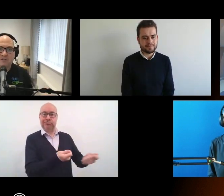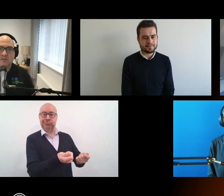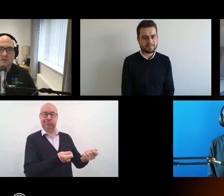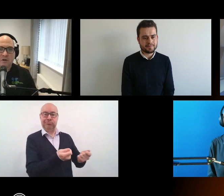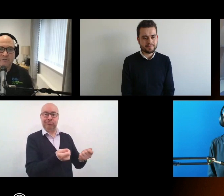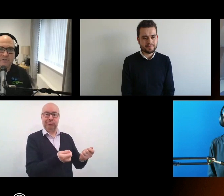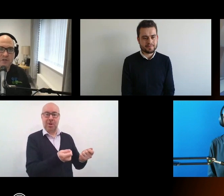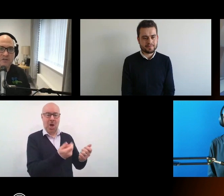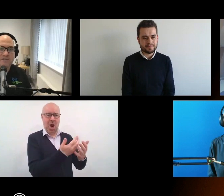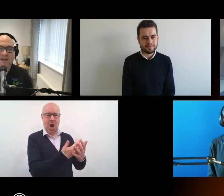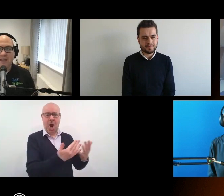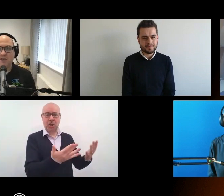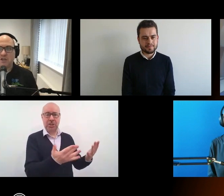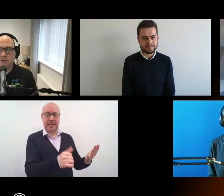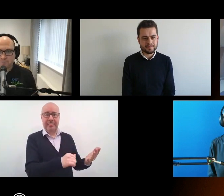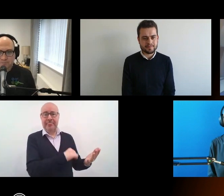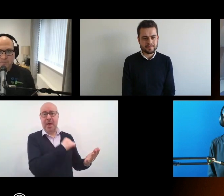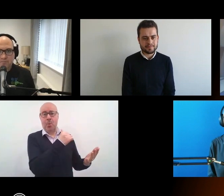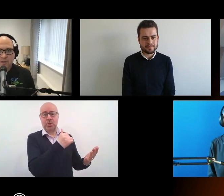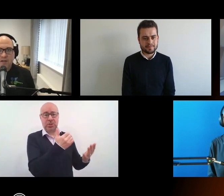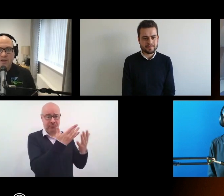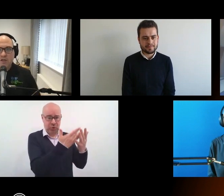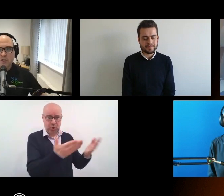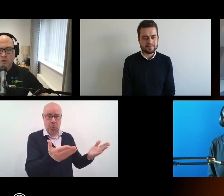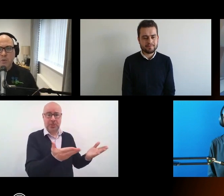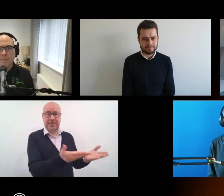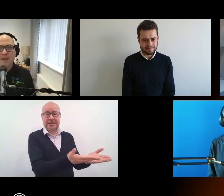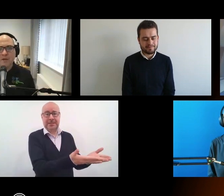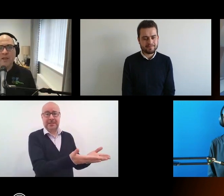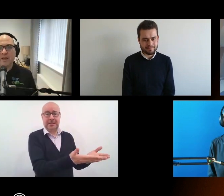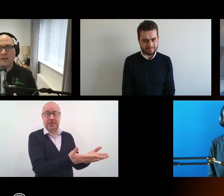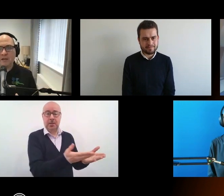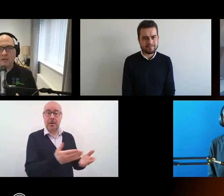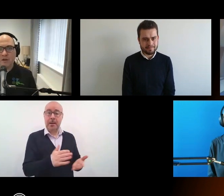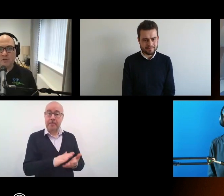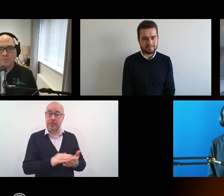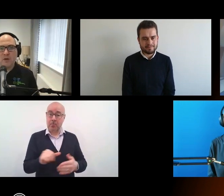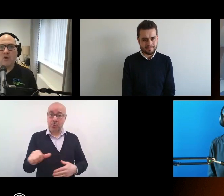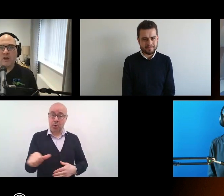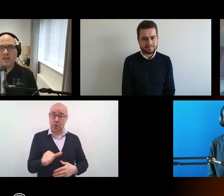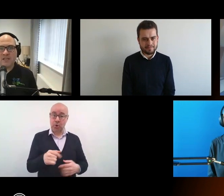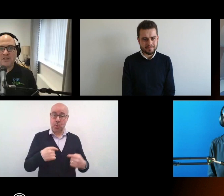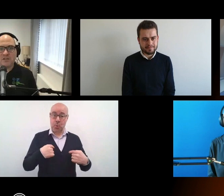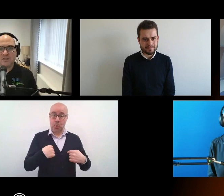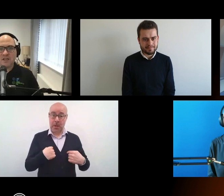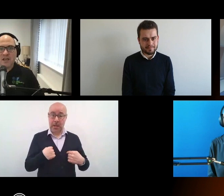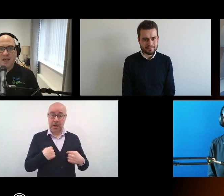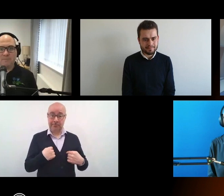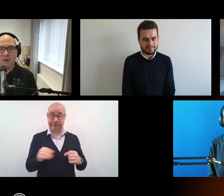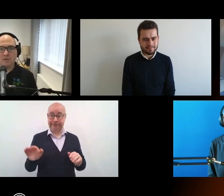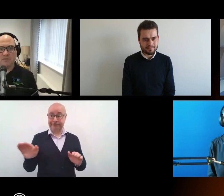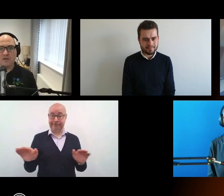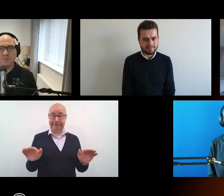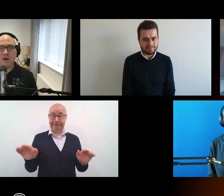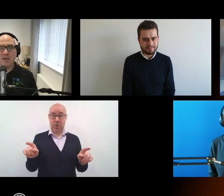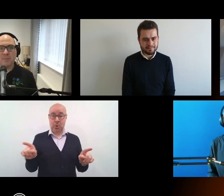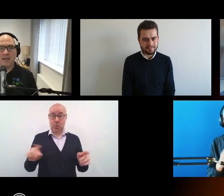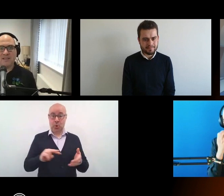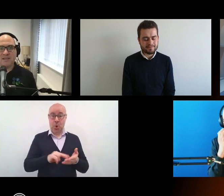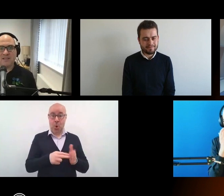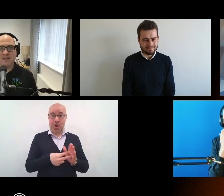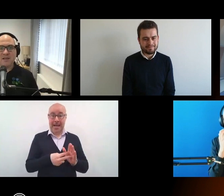not thousands, of shows of that nature. Should we be looking at those big organisations in both of